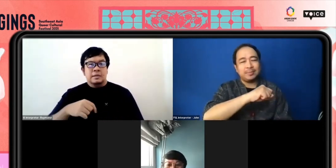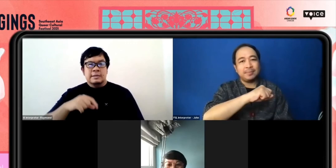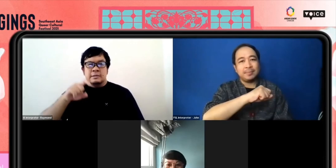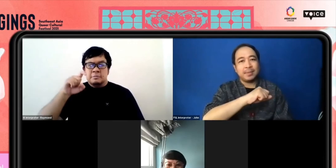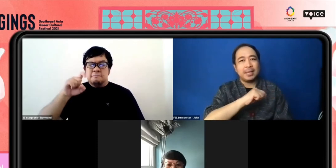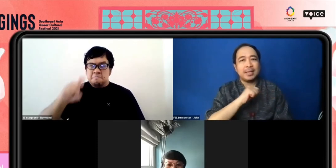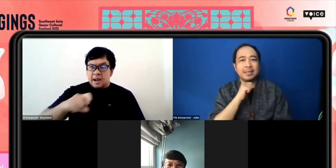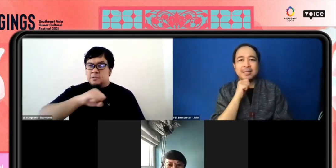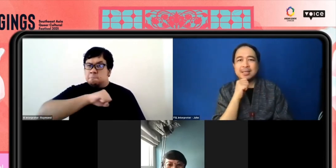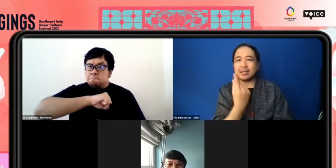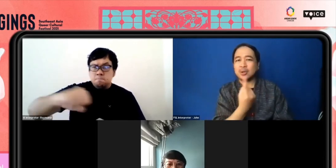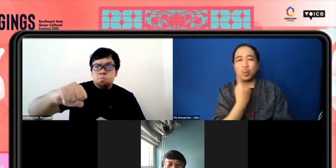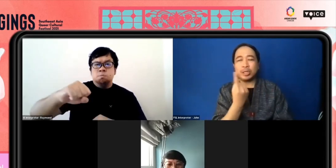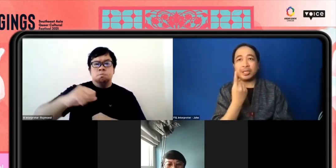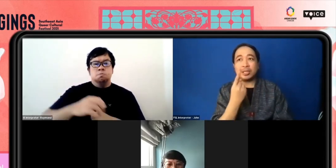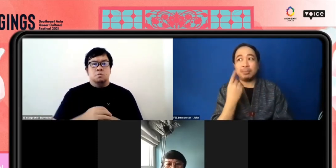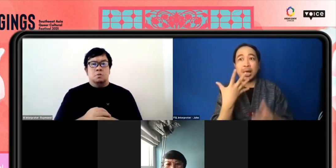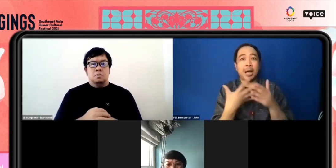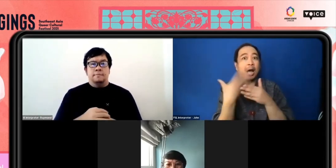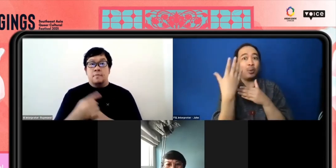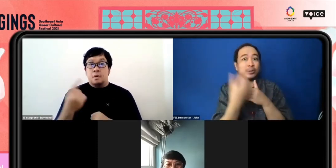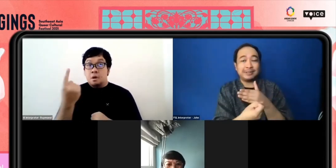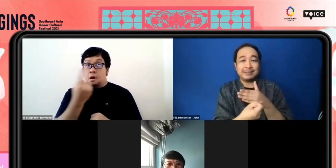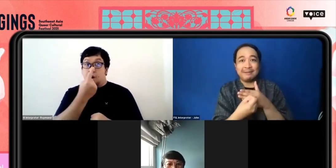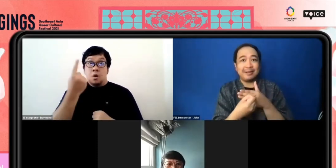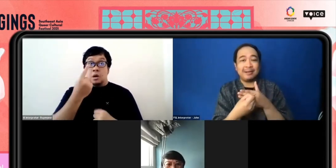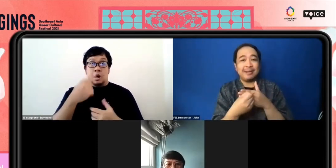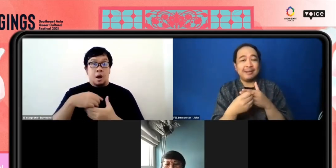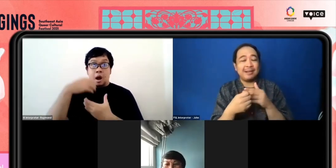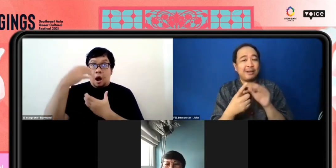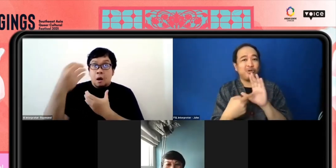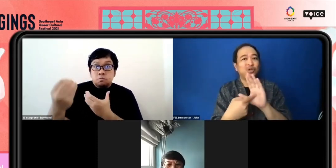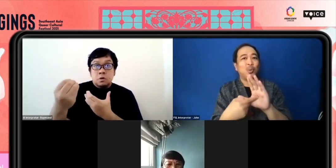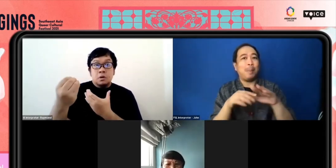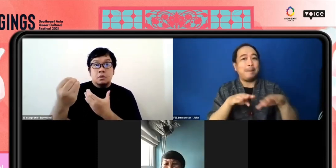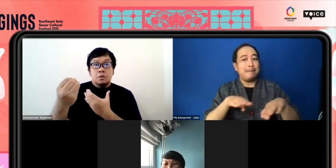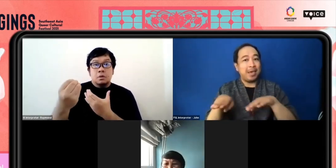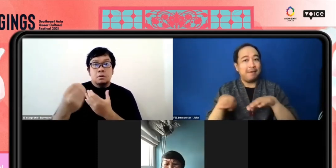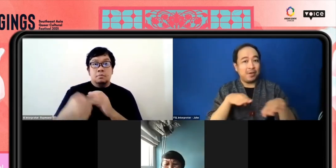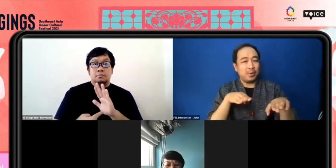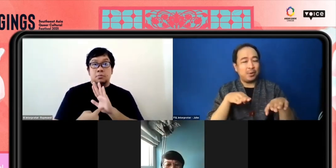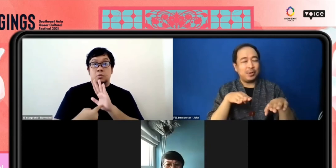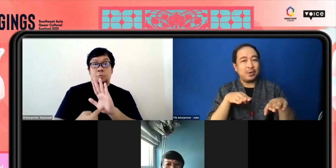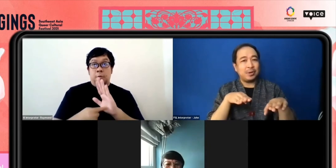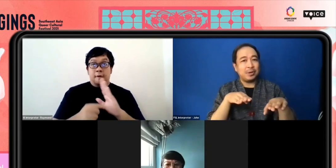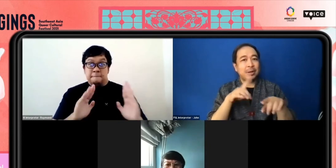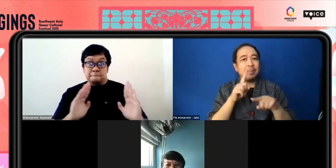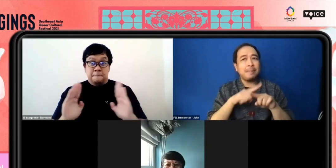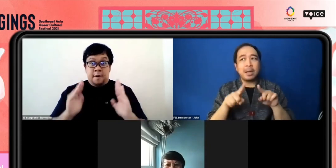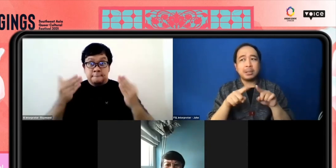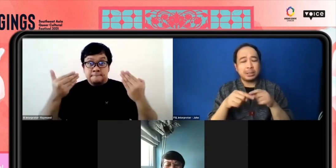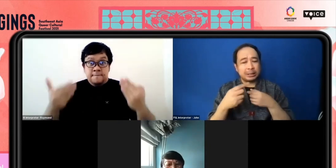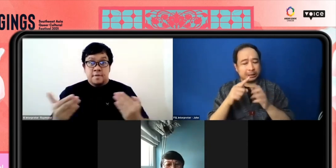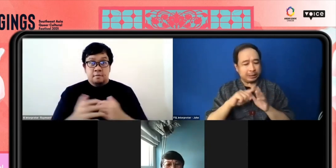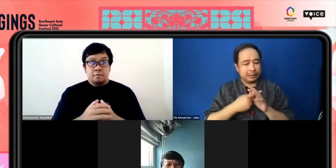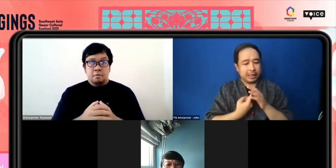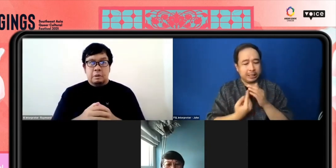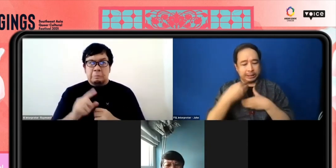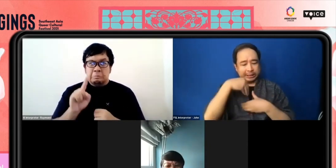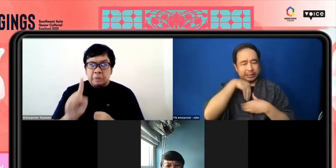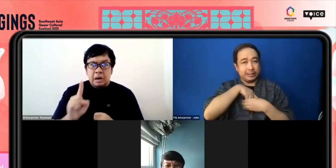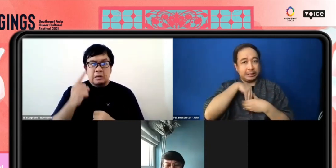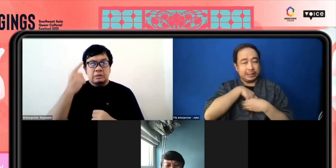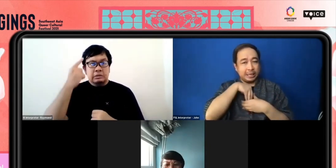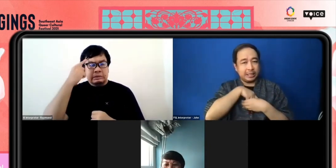gesture. It's an inward being, or just being. Just